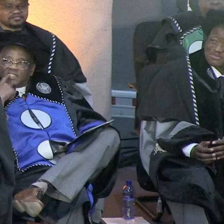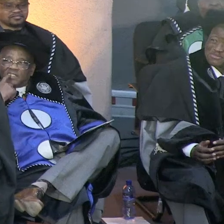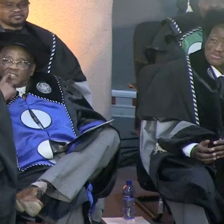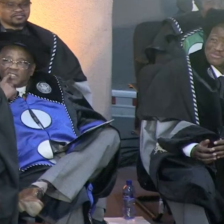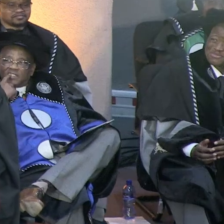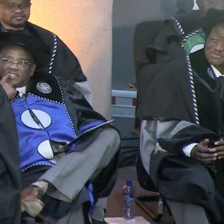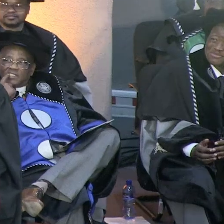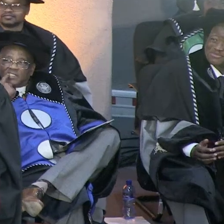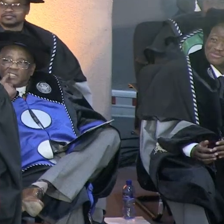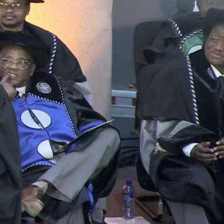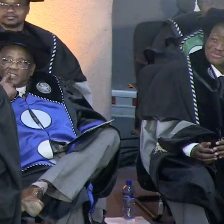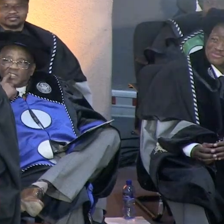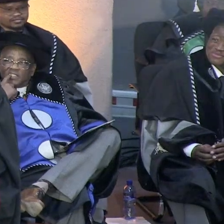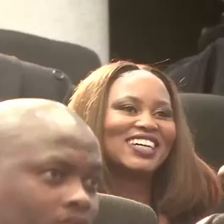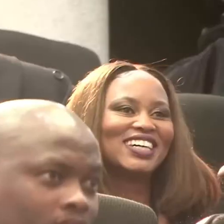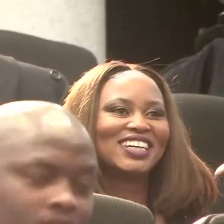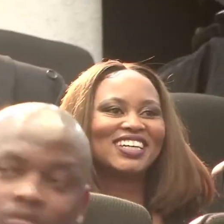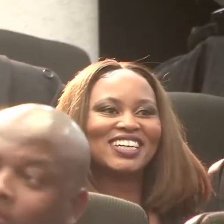And